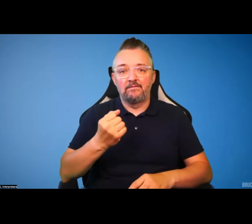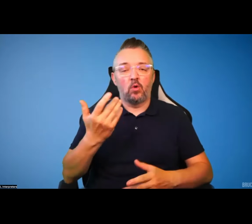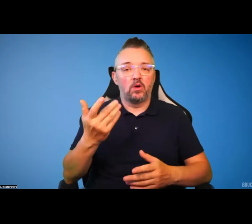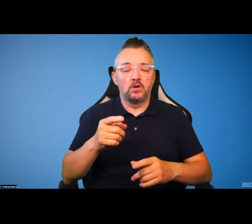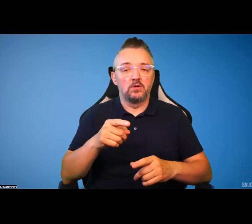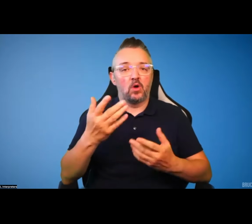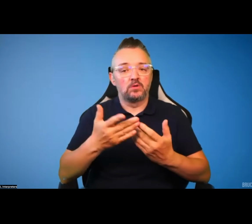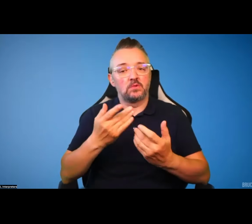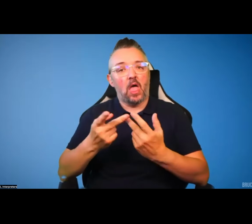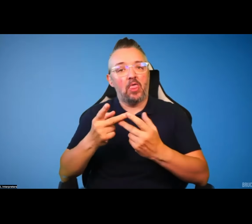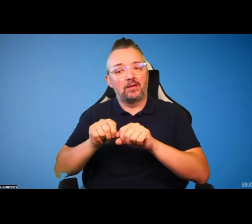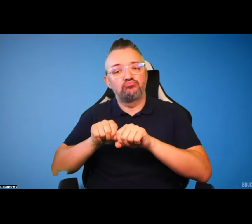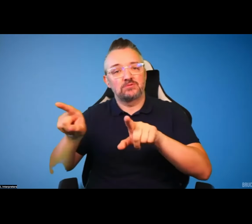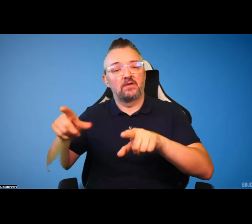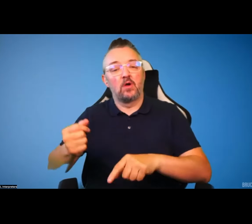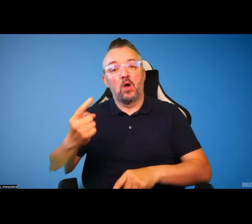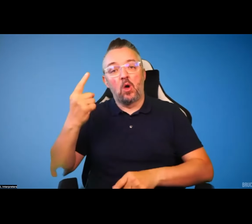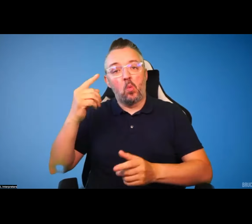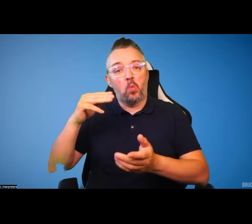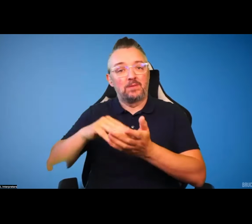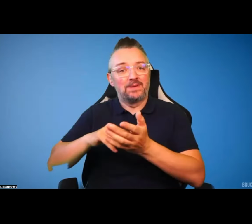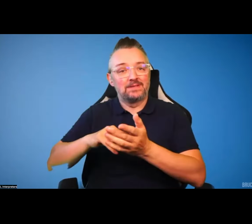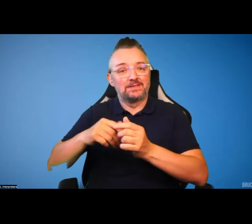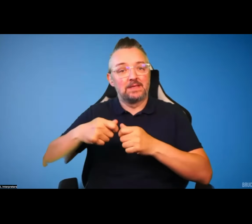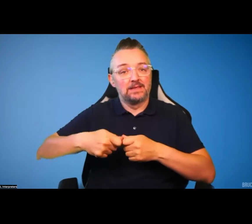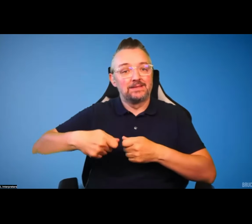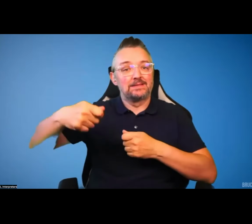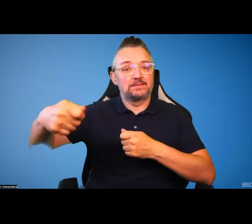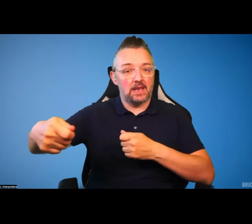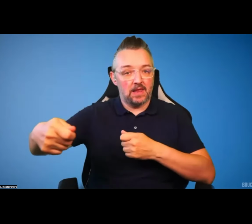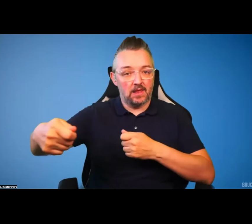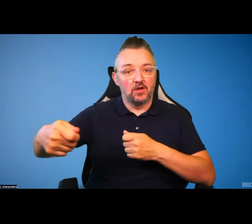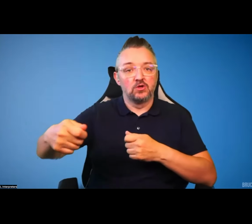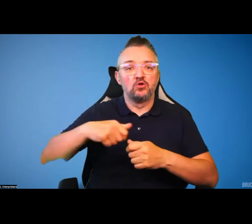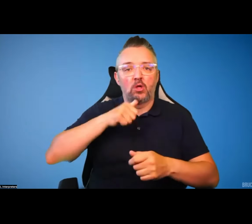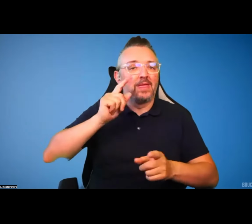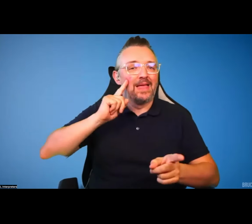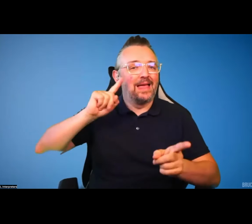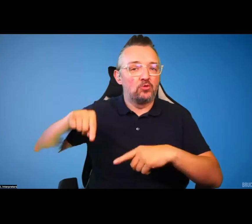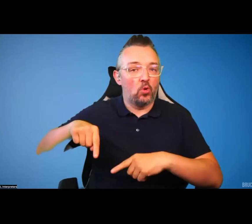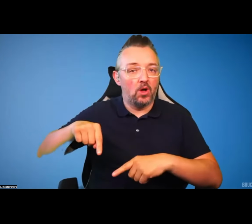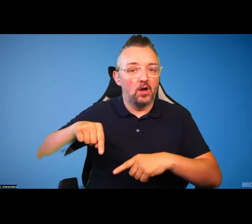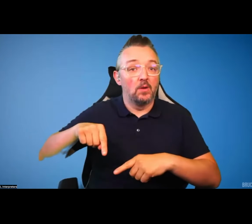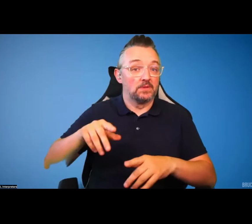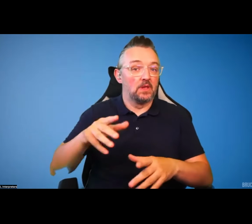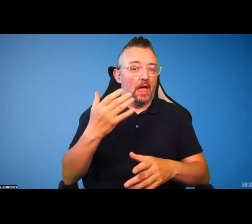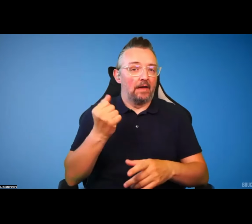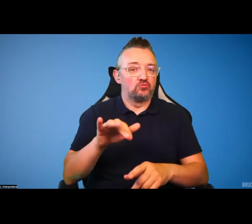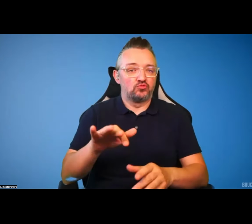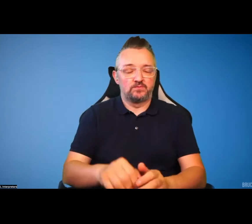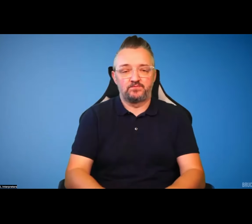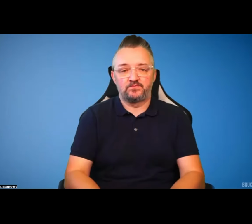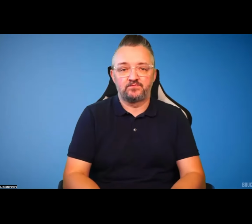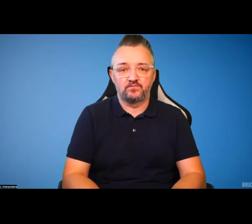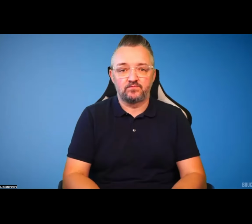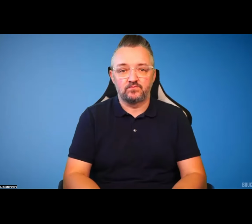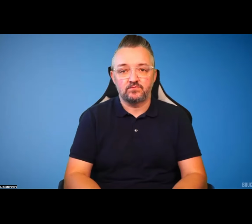so please forgive us. We're not ignoring your questions. It might just take us a moment to see them. In terms of